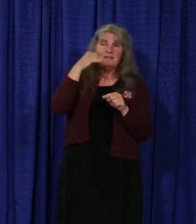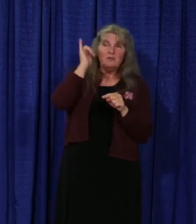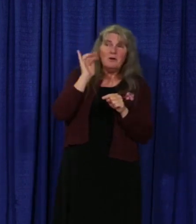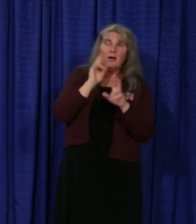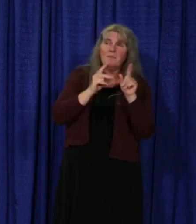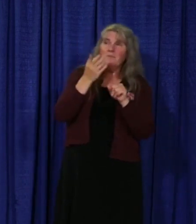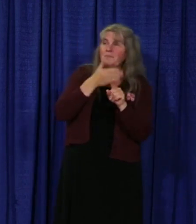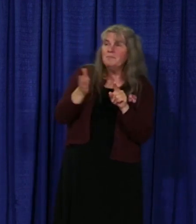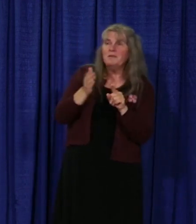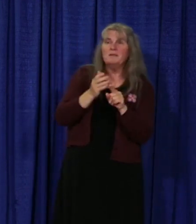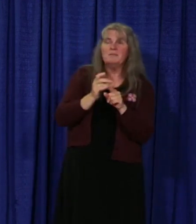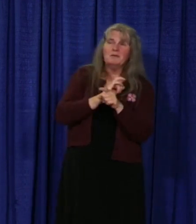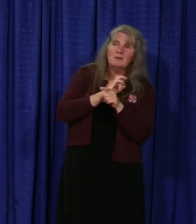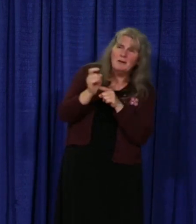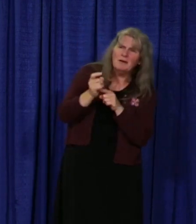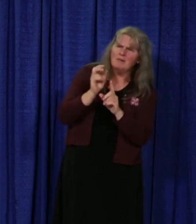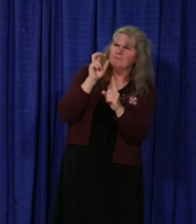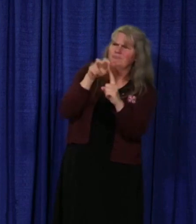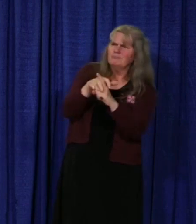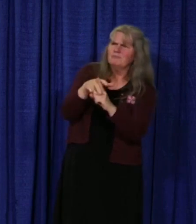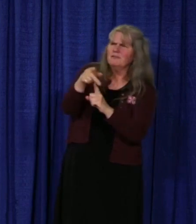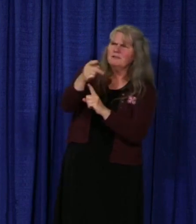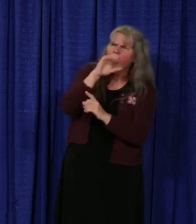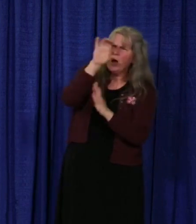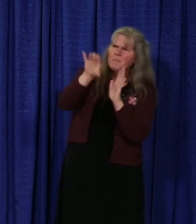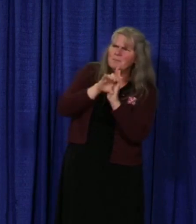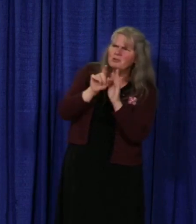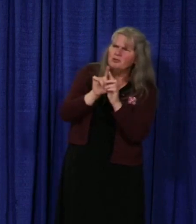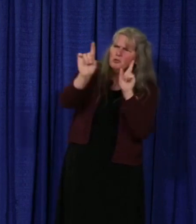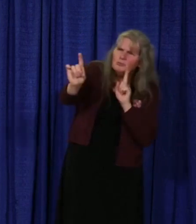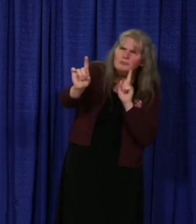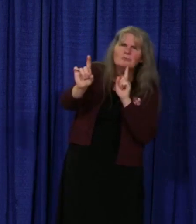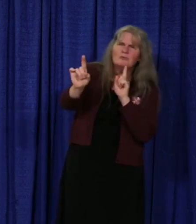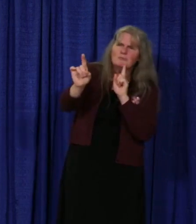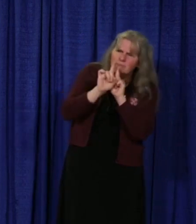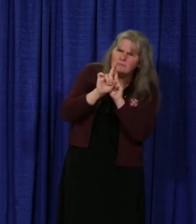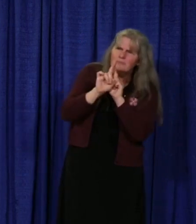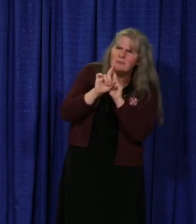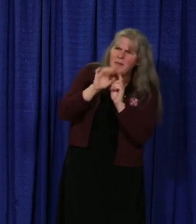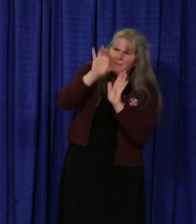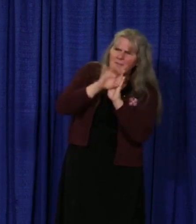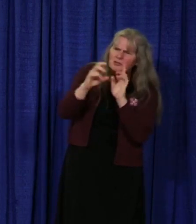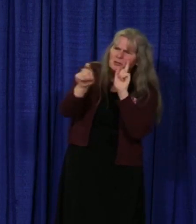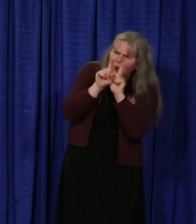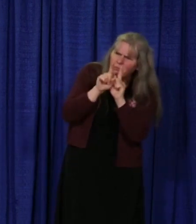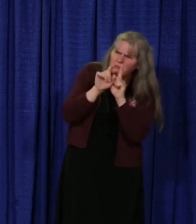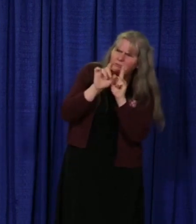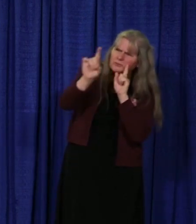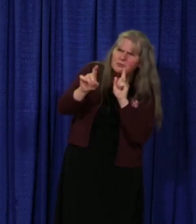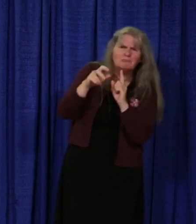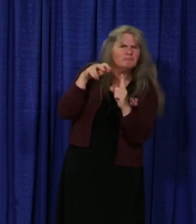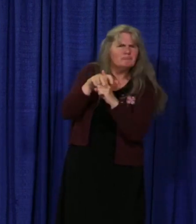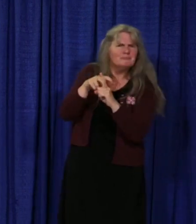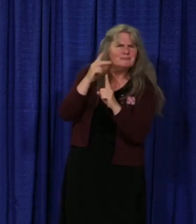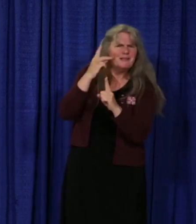media, calling people out. You posted a picture, you're too close, that kind of thing. Being very vigilant and helping out your neighbors to make sure that they know what